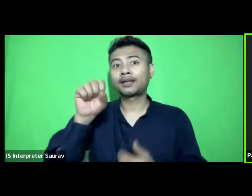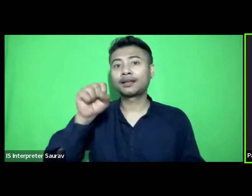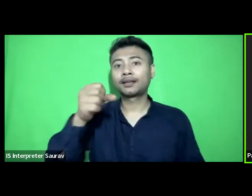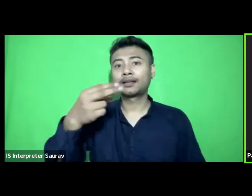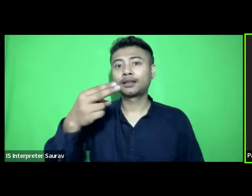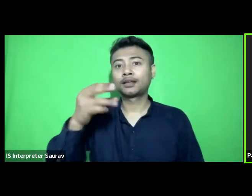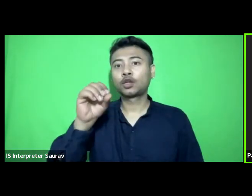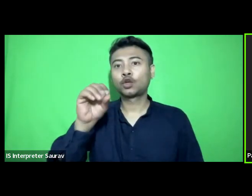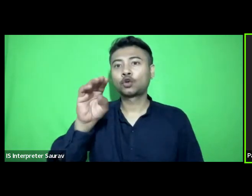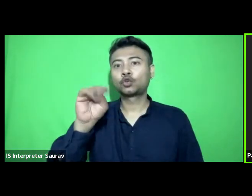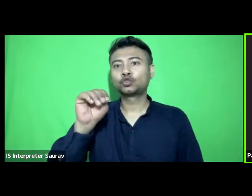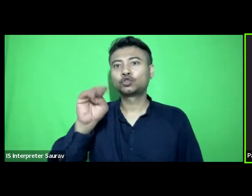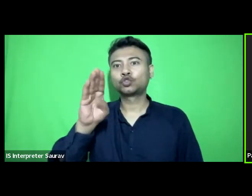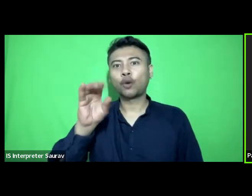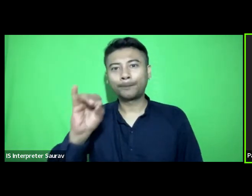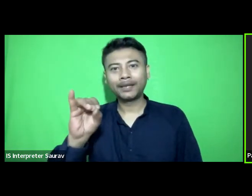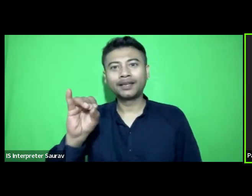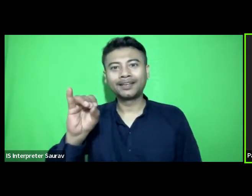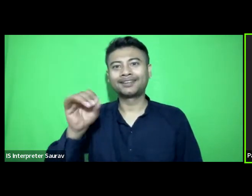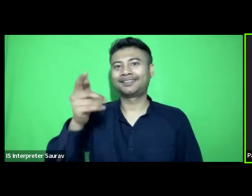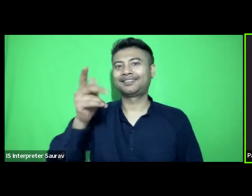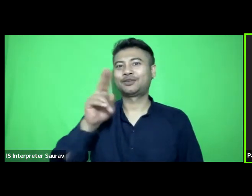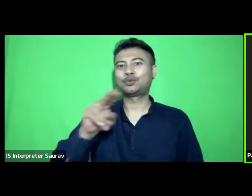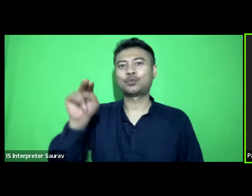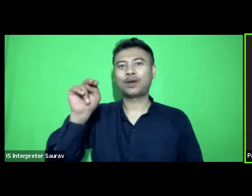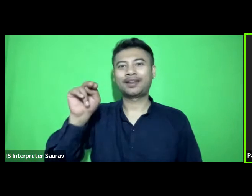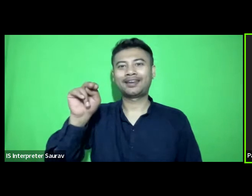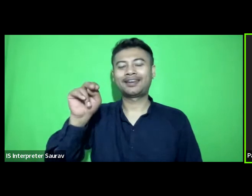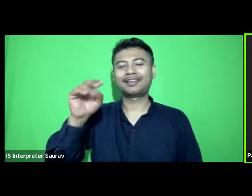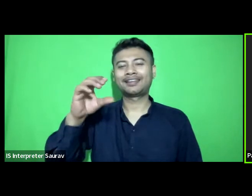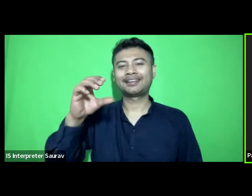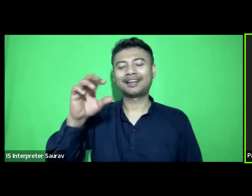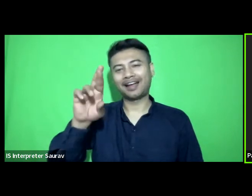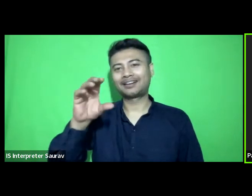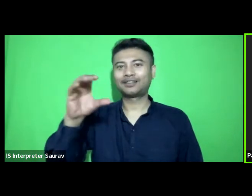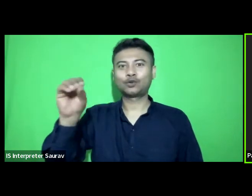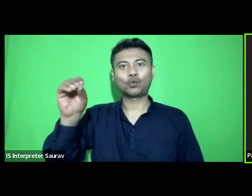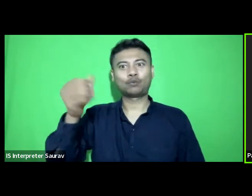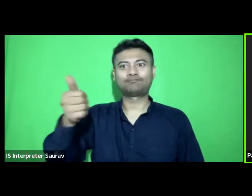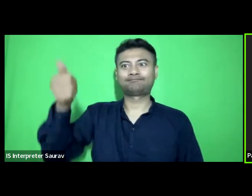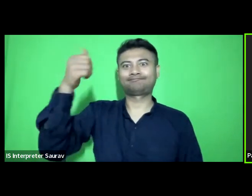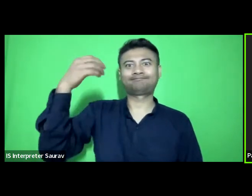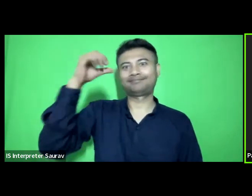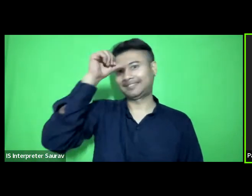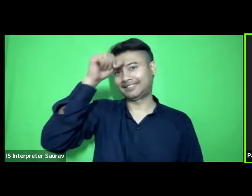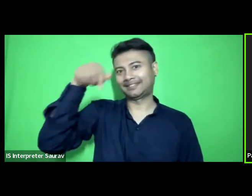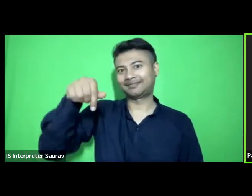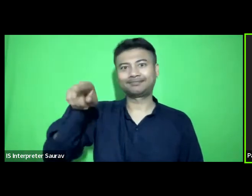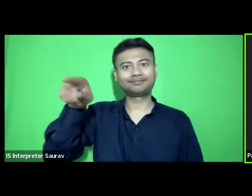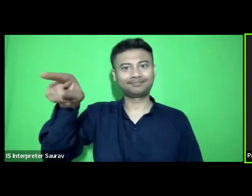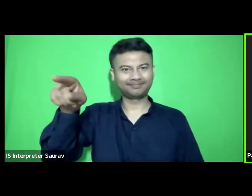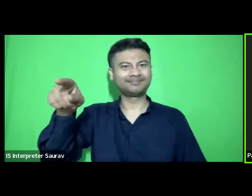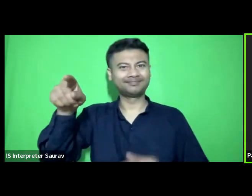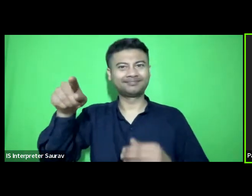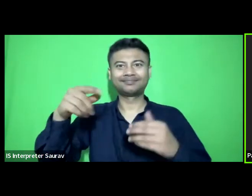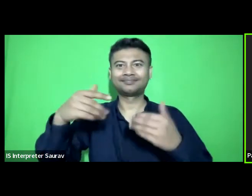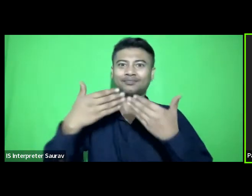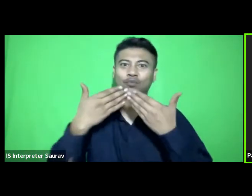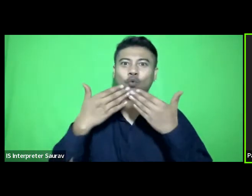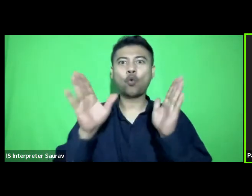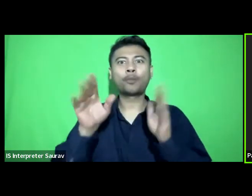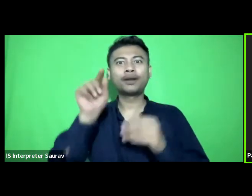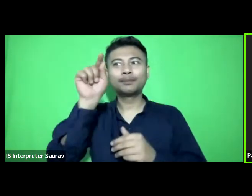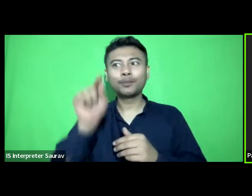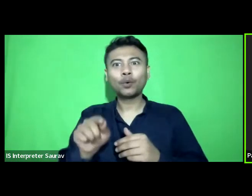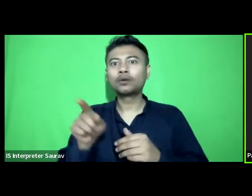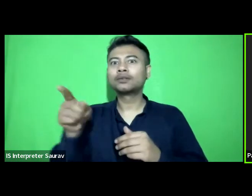Shark, for setting the stage so accurately and representing how important leaving no one behind and inclusive